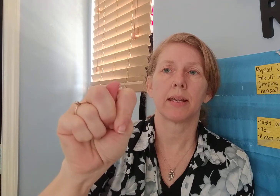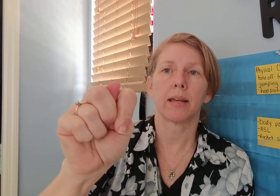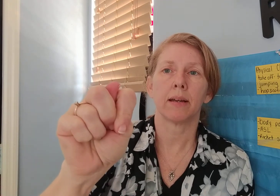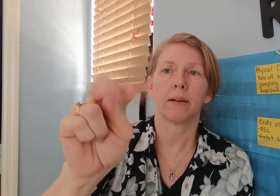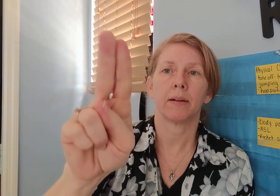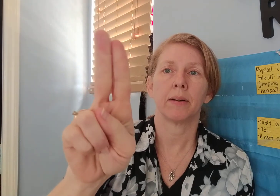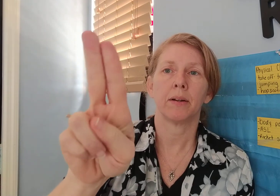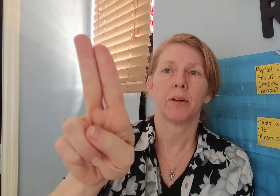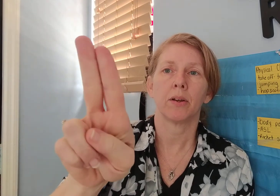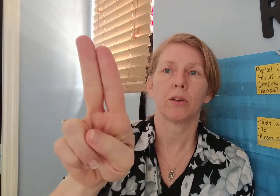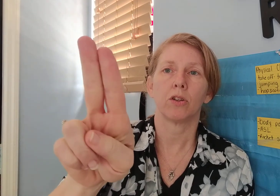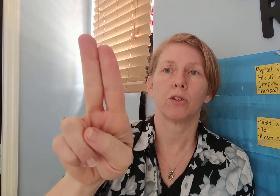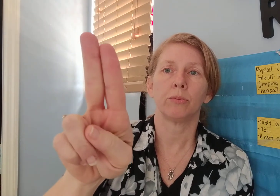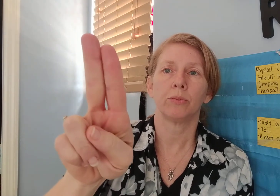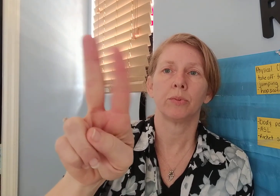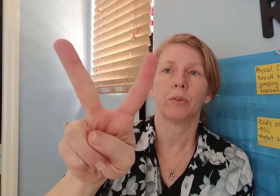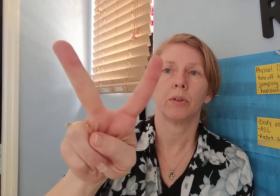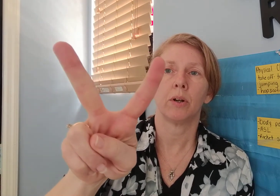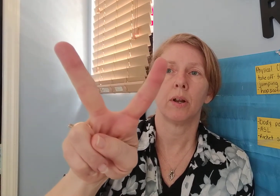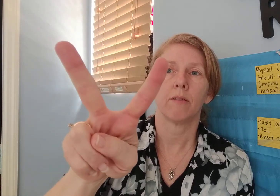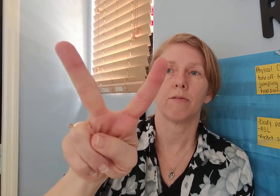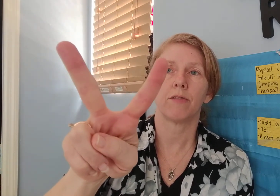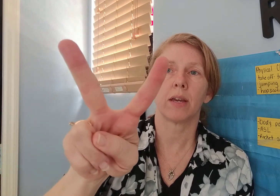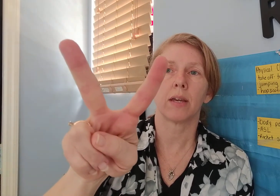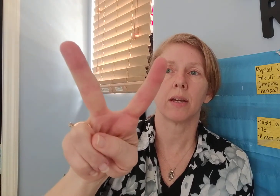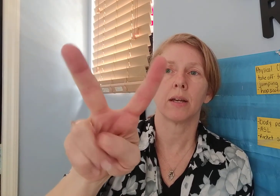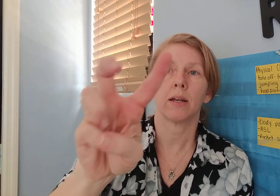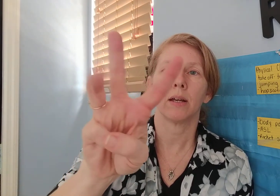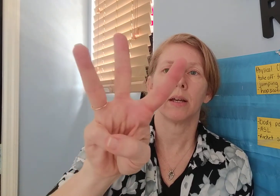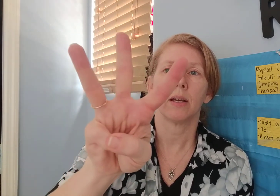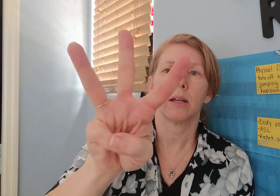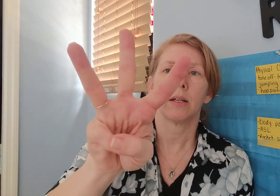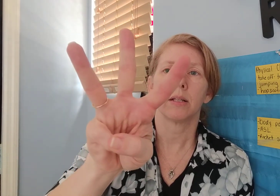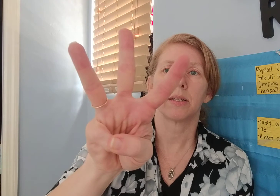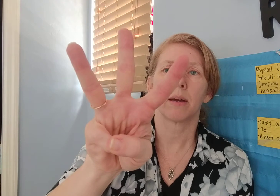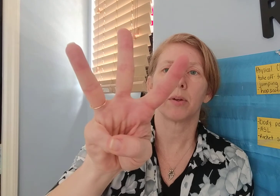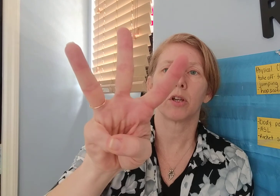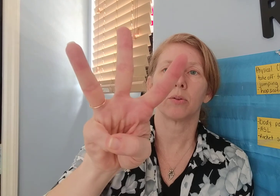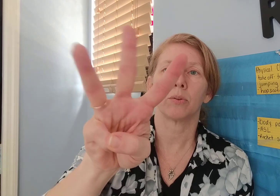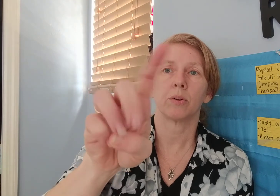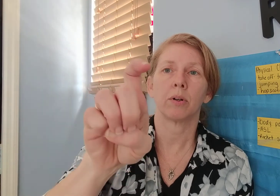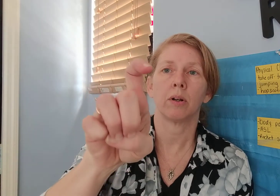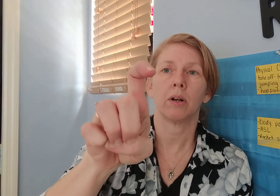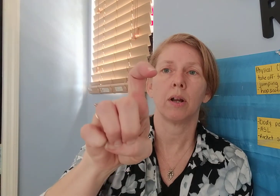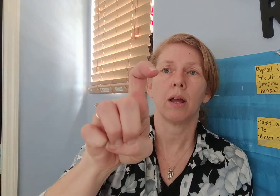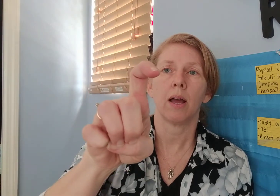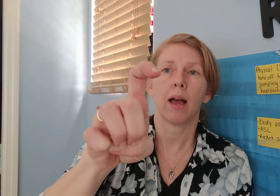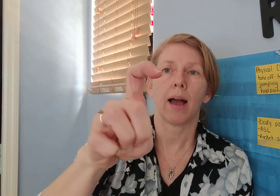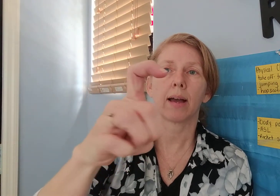T. U. V. W,